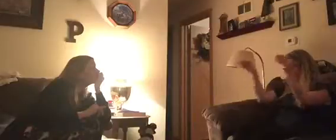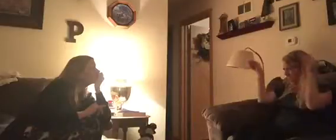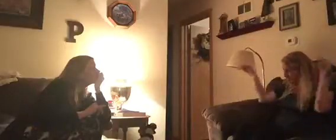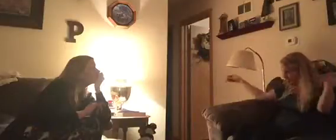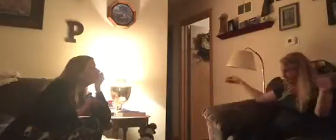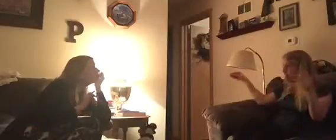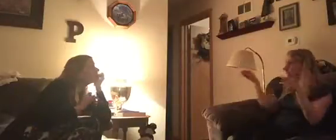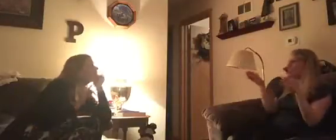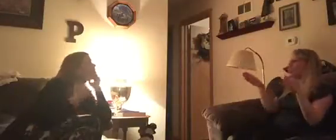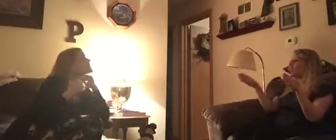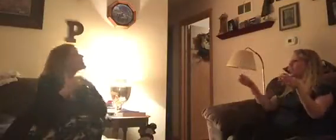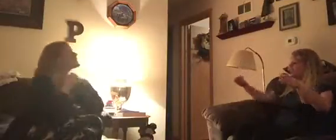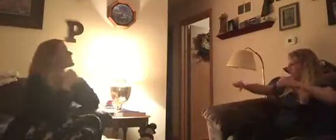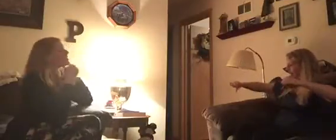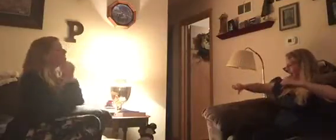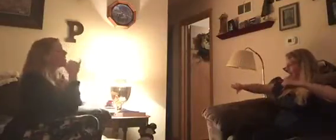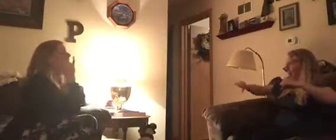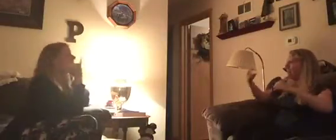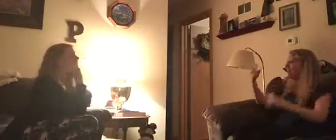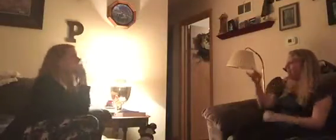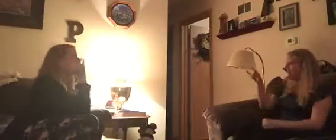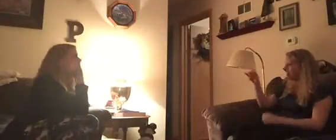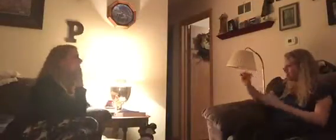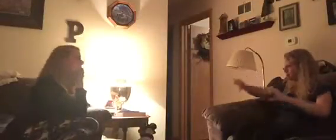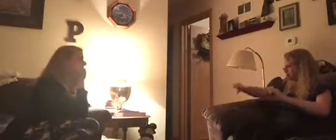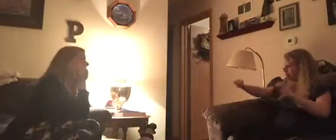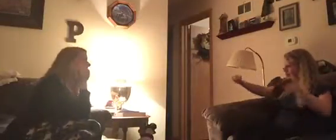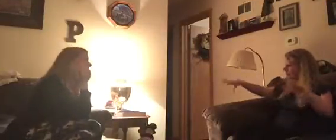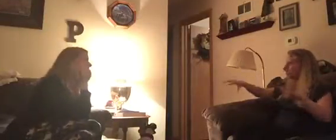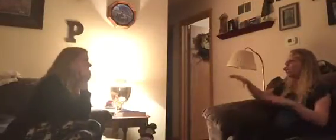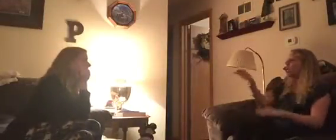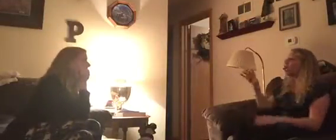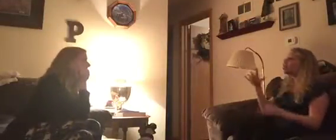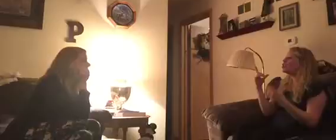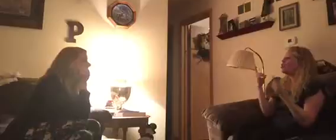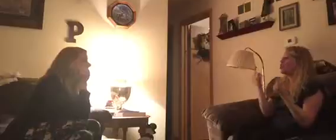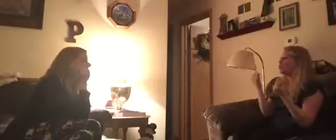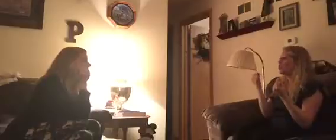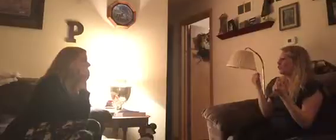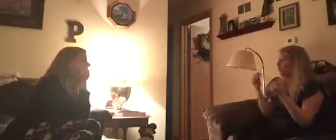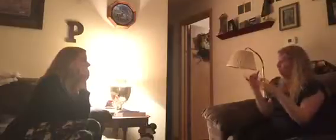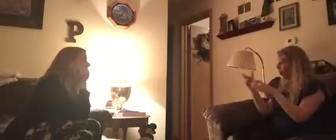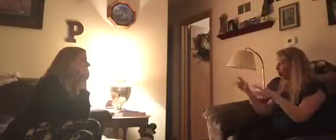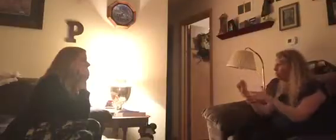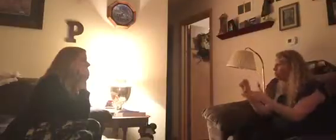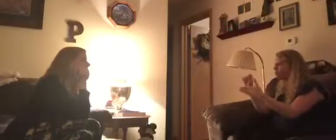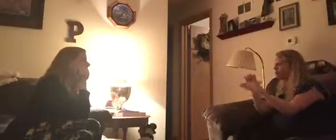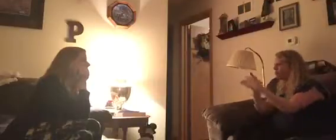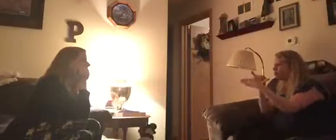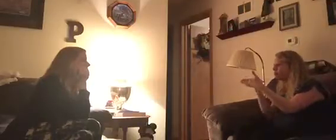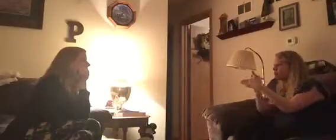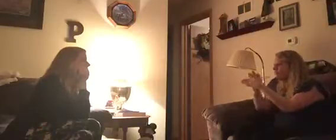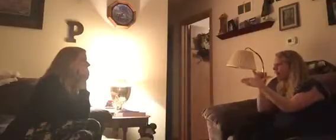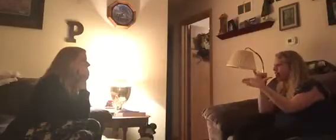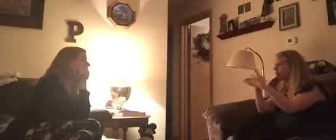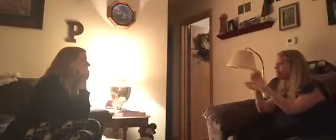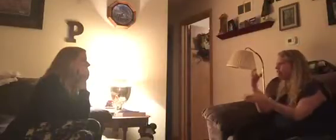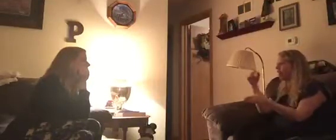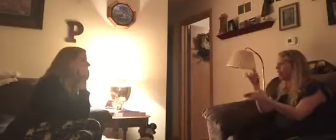handles have to come out. And then when you do that, you have holes in the door. And you also have to take the door trim